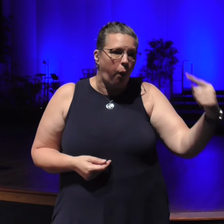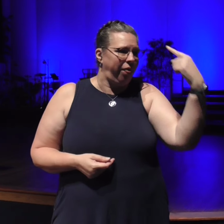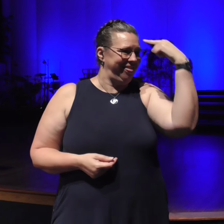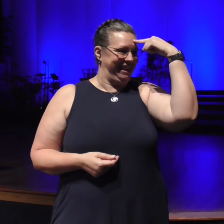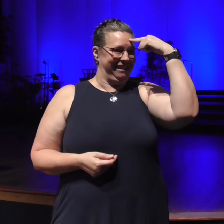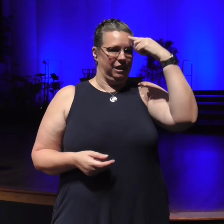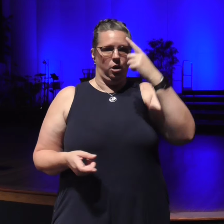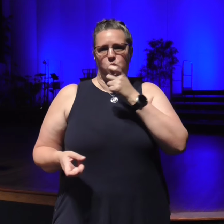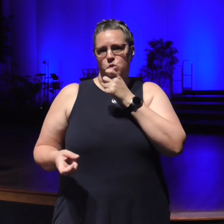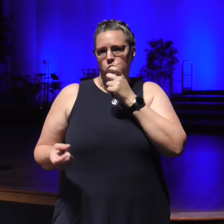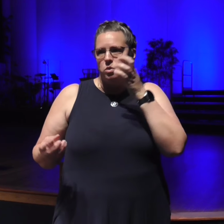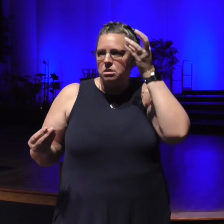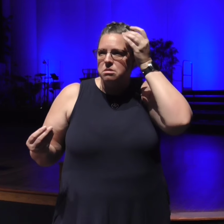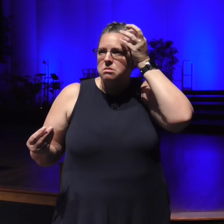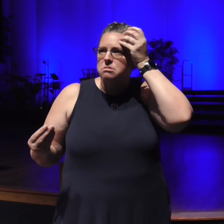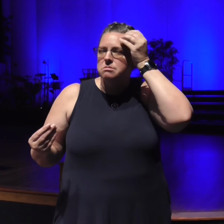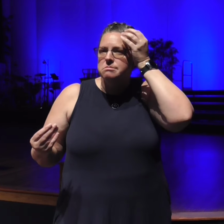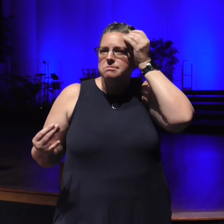them.